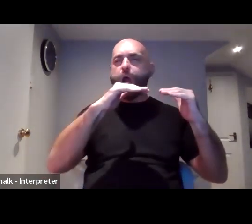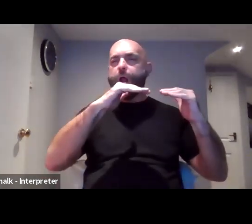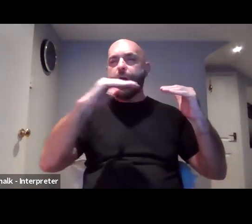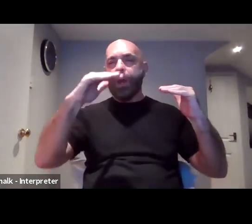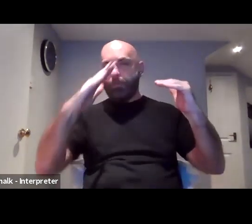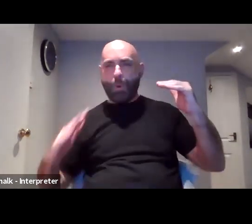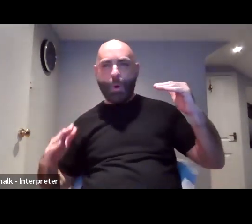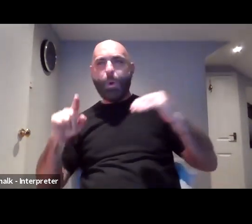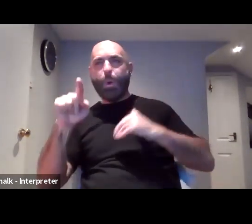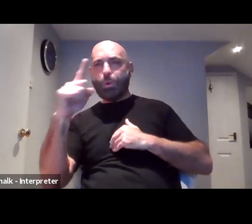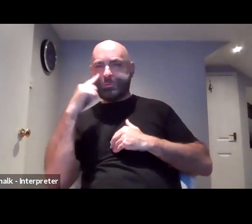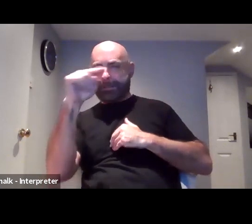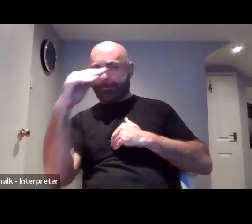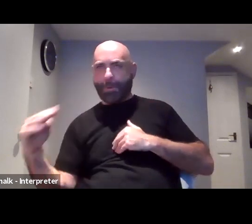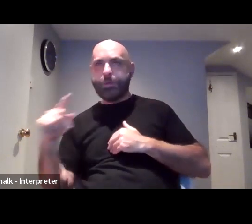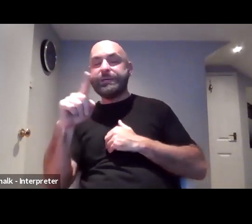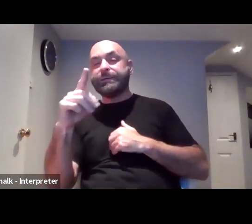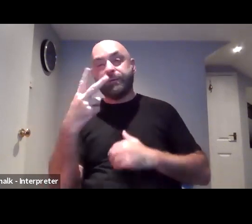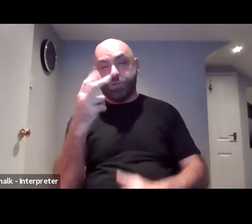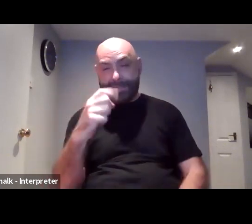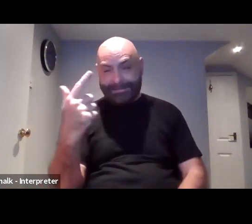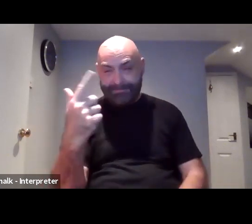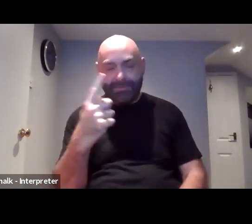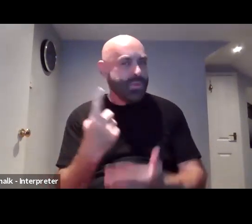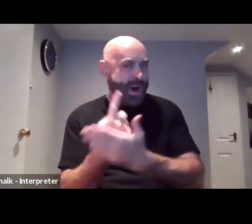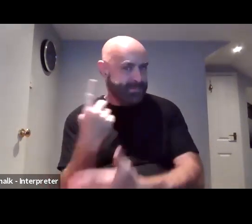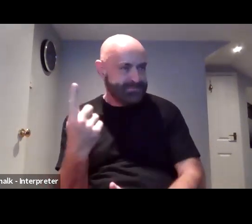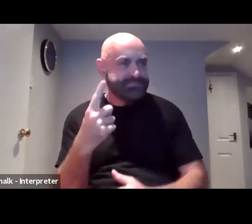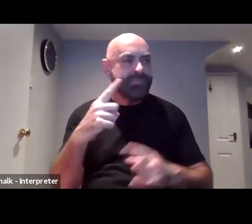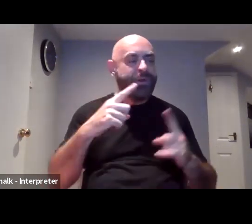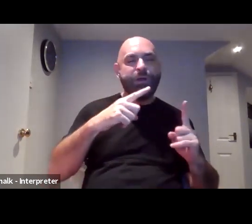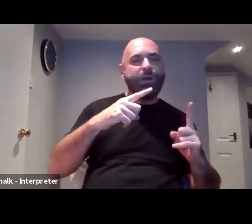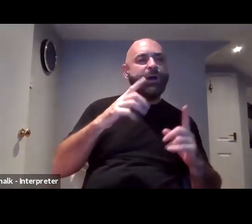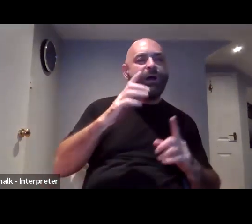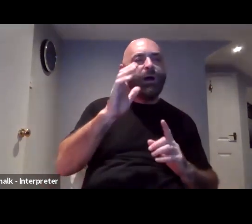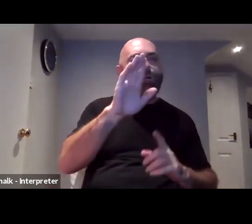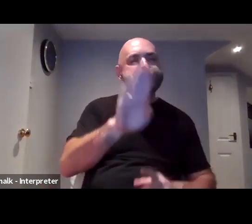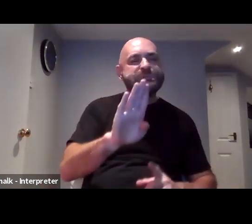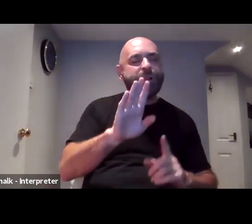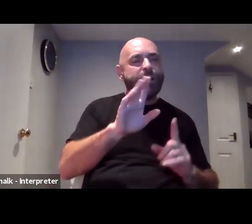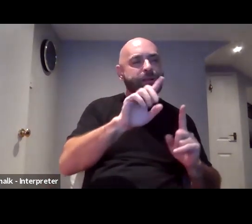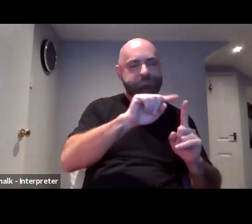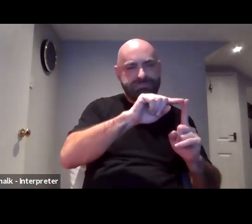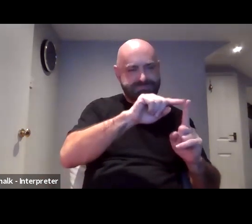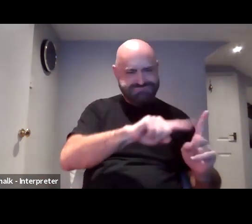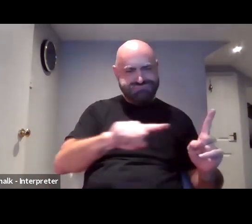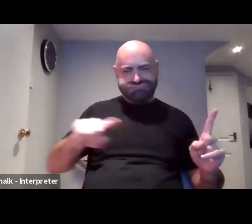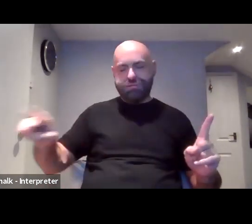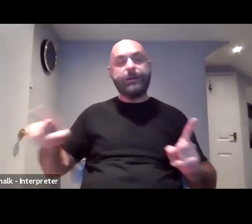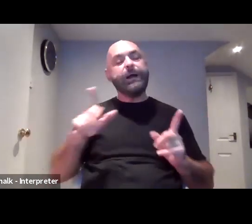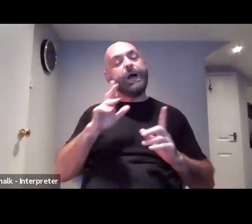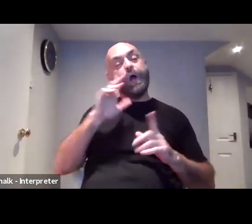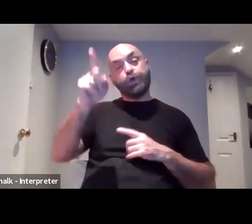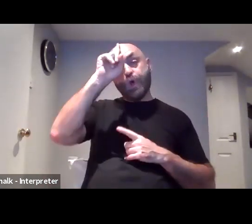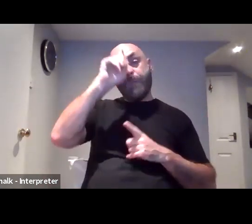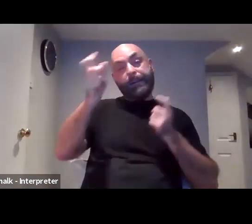Again, a dramatic nosedive beginning in 2017. Brazil was always lower. Now, Germany handled the pandemic